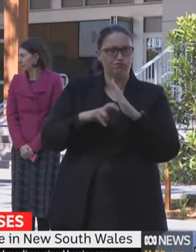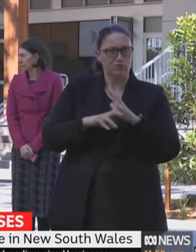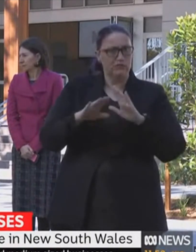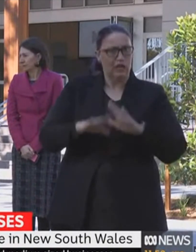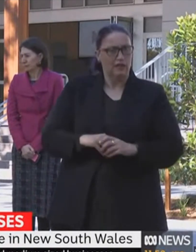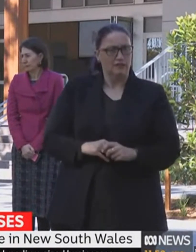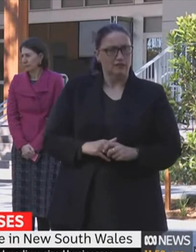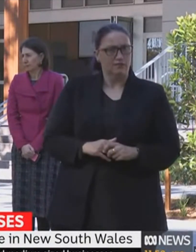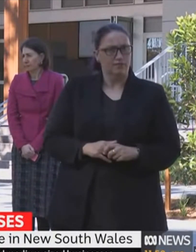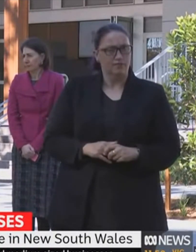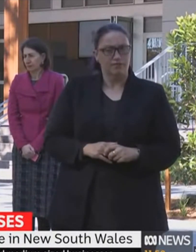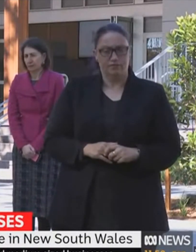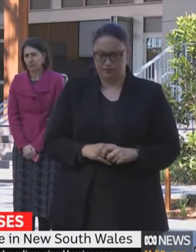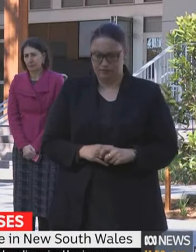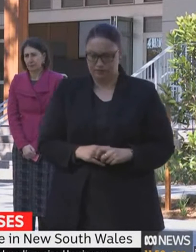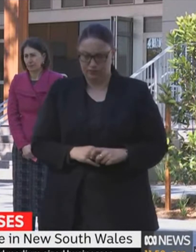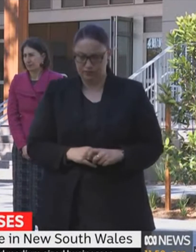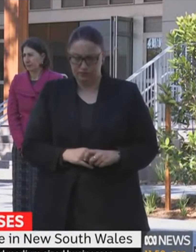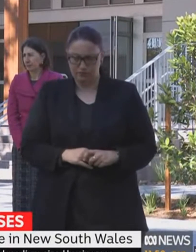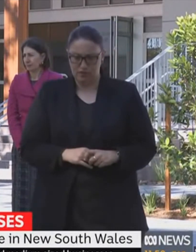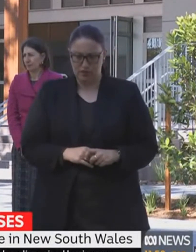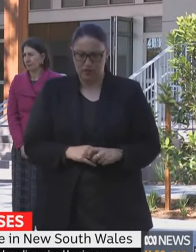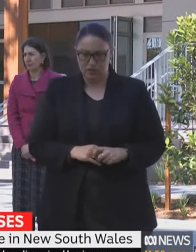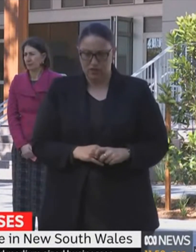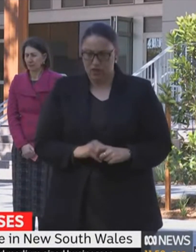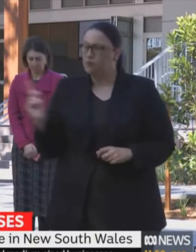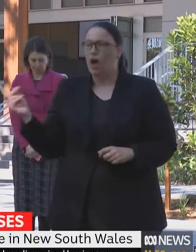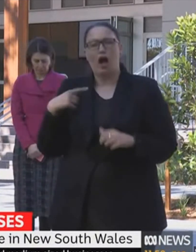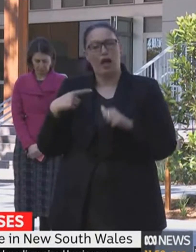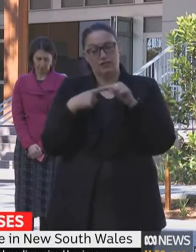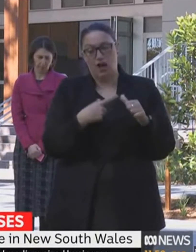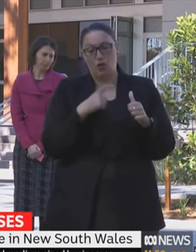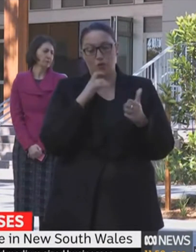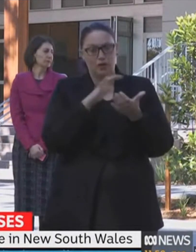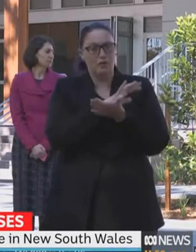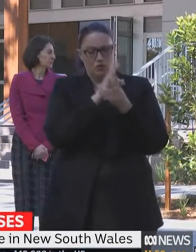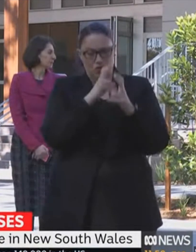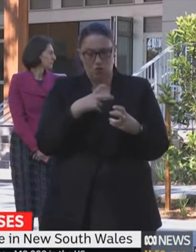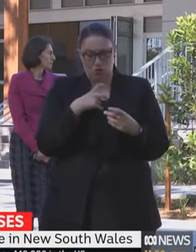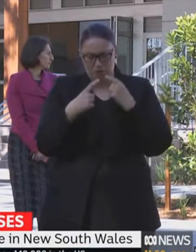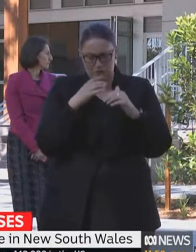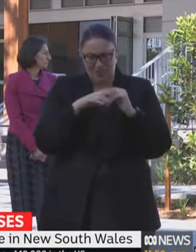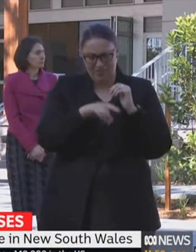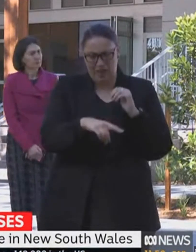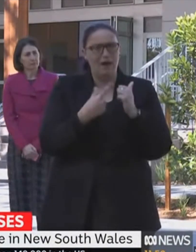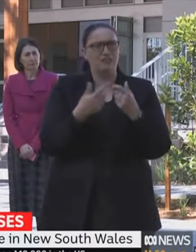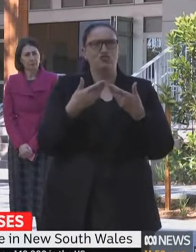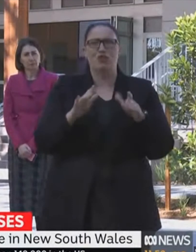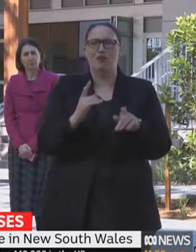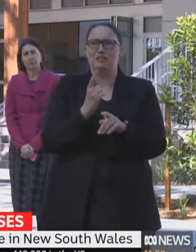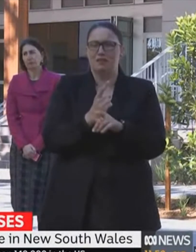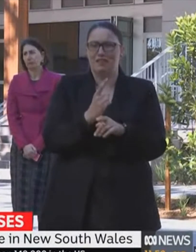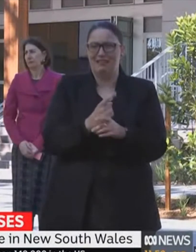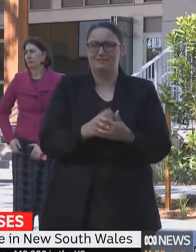So if that person, I'd be happy to look into the circumstances, but the general situation is that